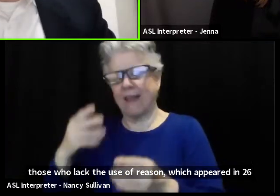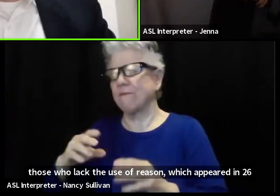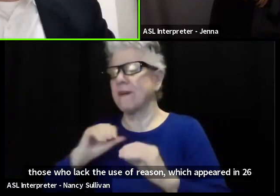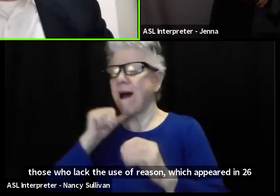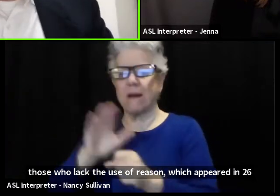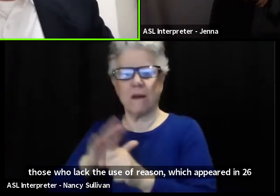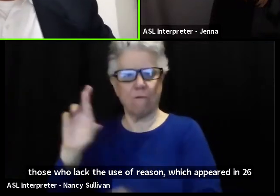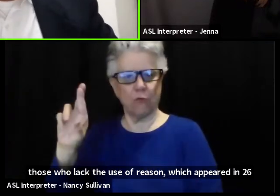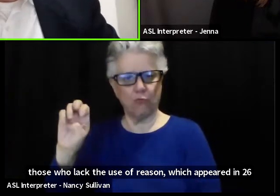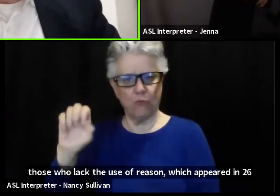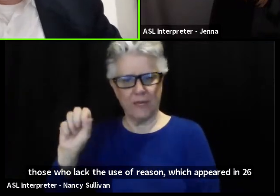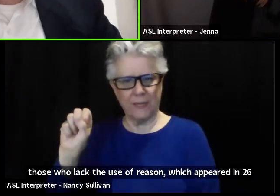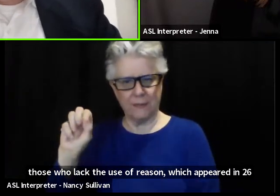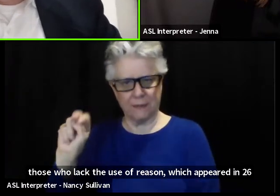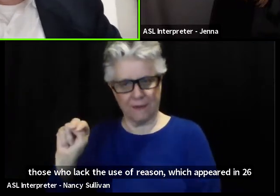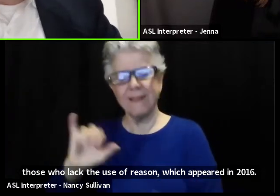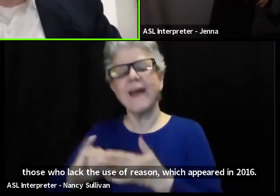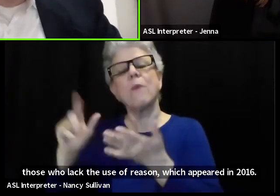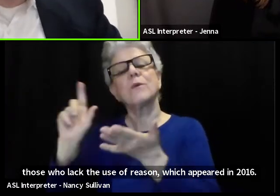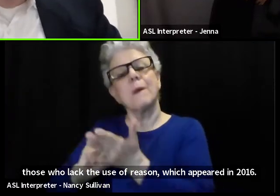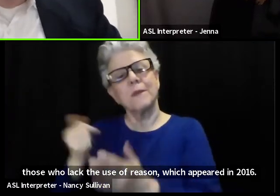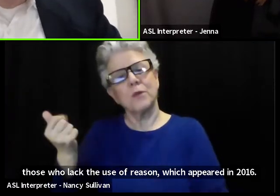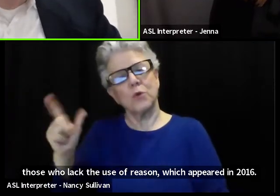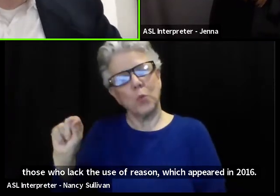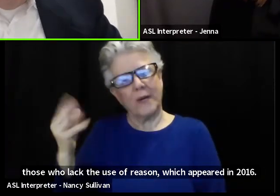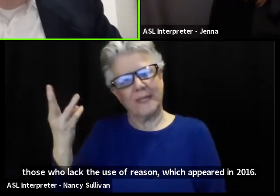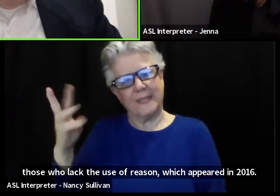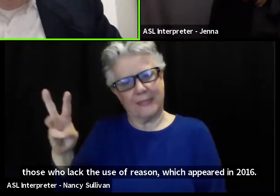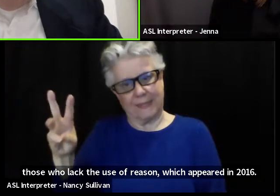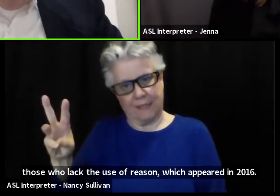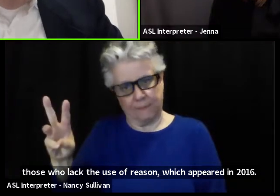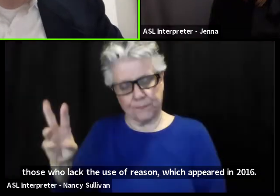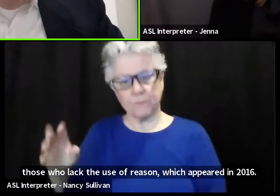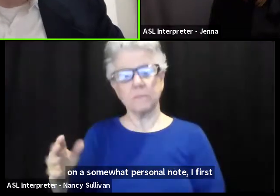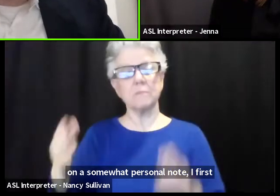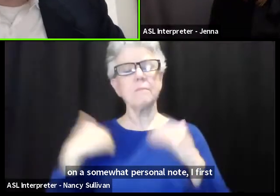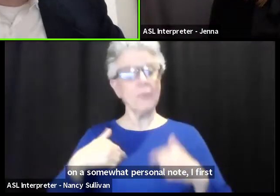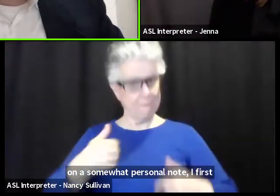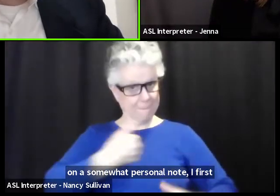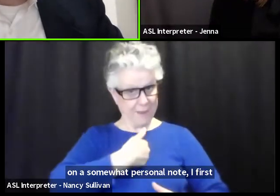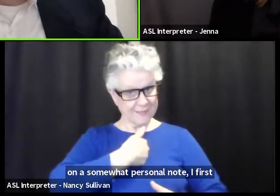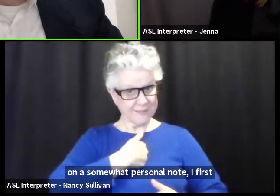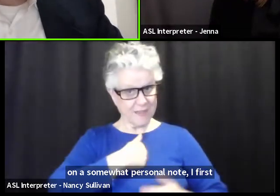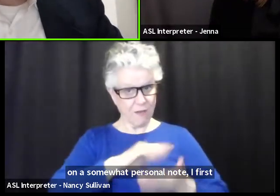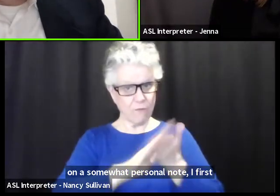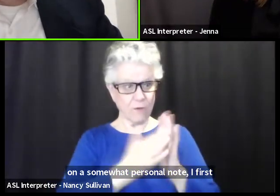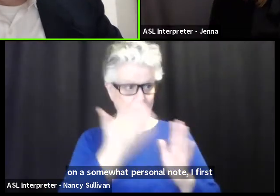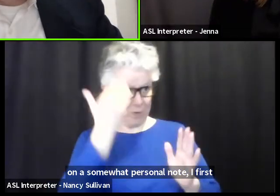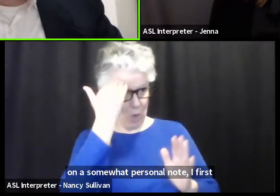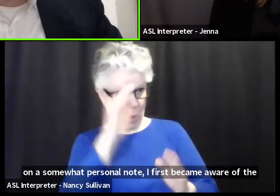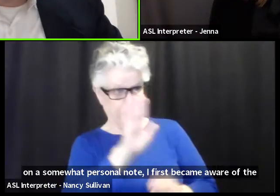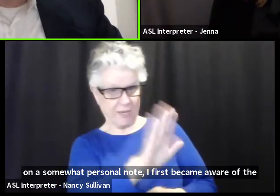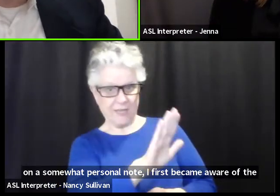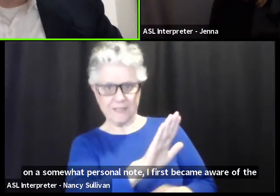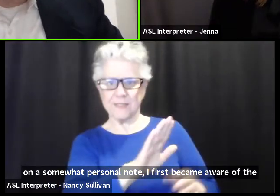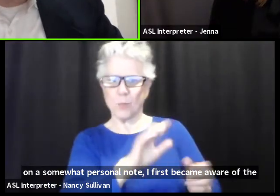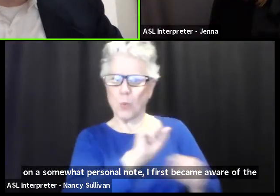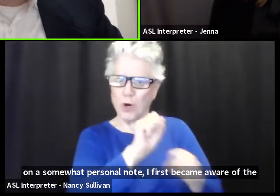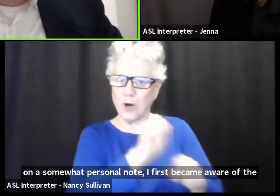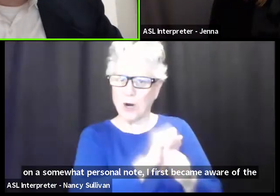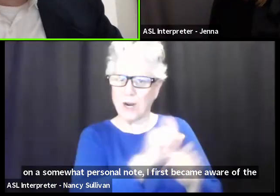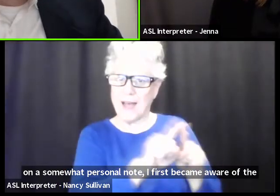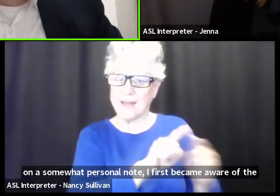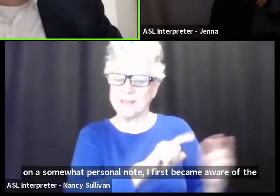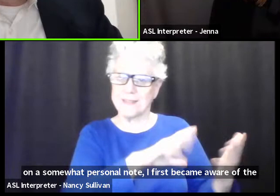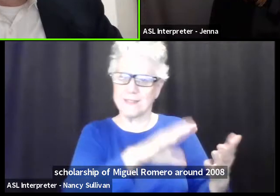2016. On a somewhat personal note, I first became aware of the scholarship of Miguel Romero